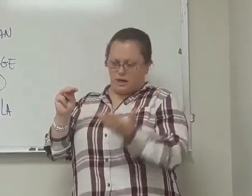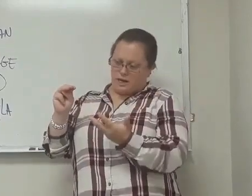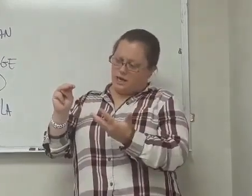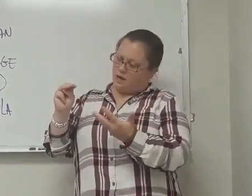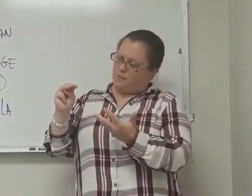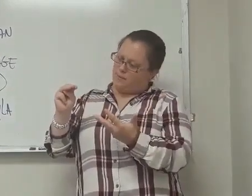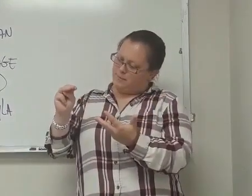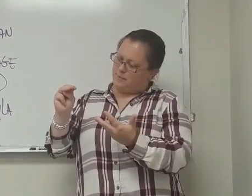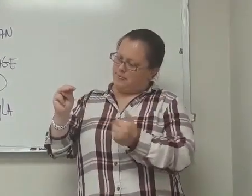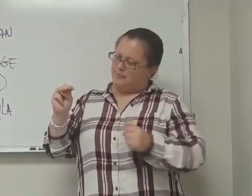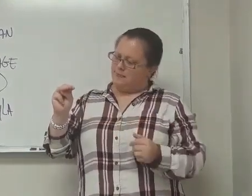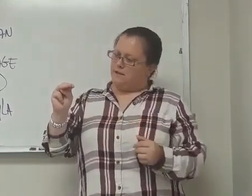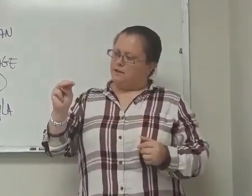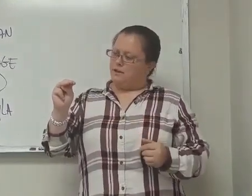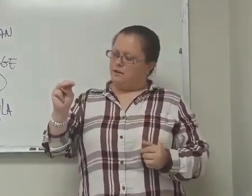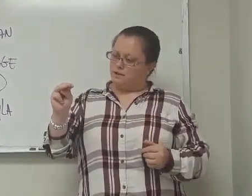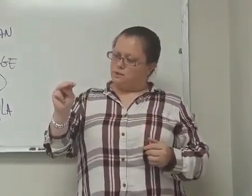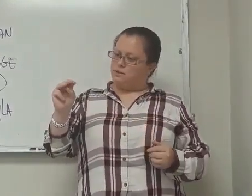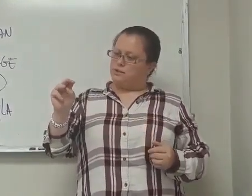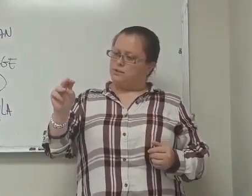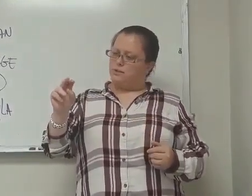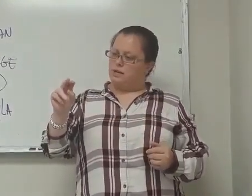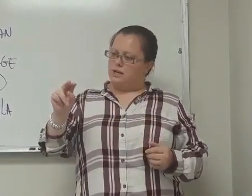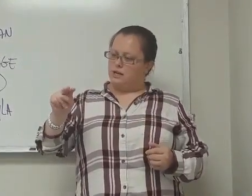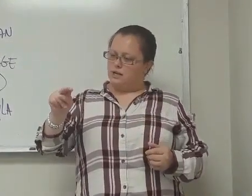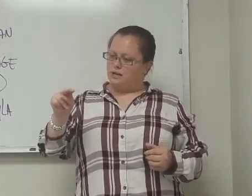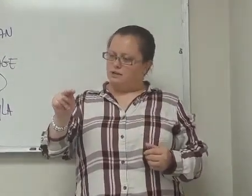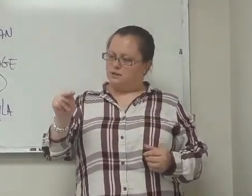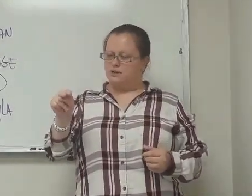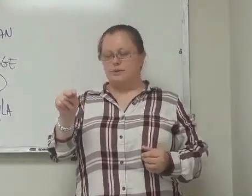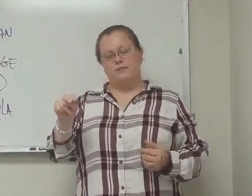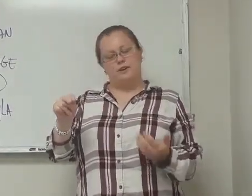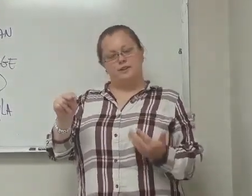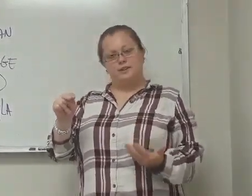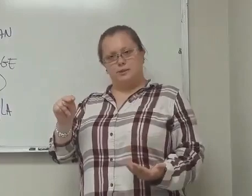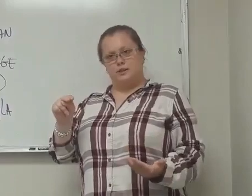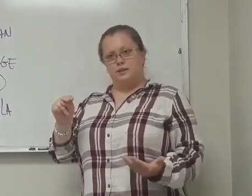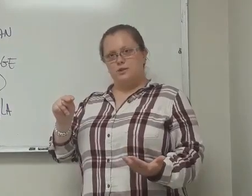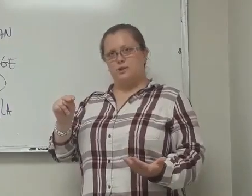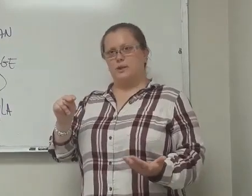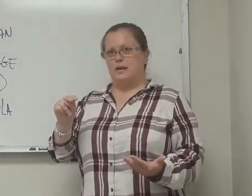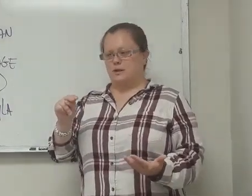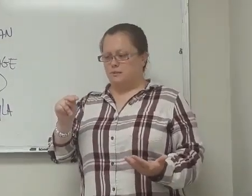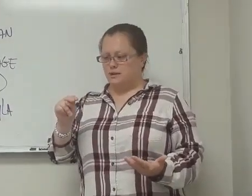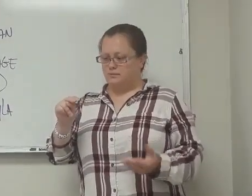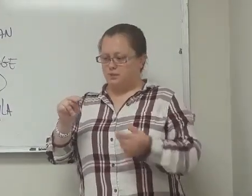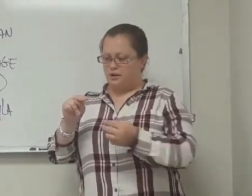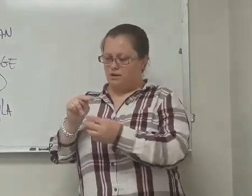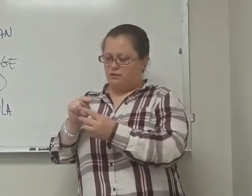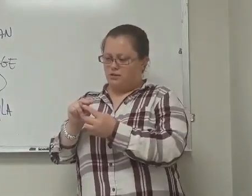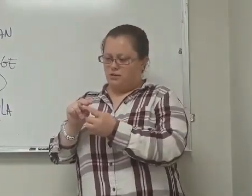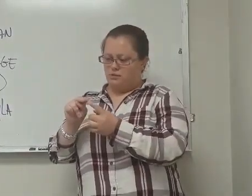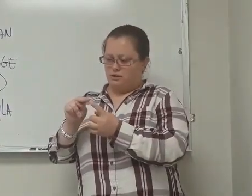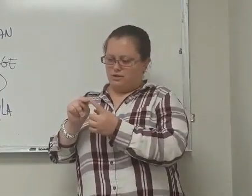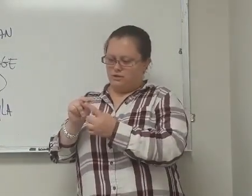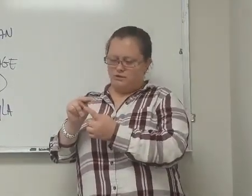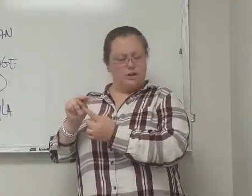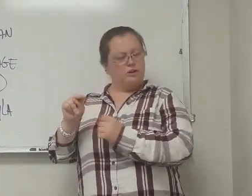an M. Your next one's going to be N. It's going to be very similar to M, but with two fingers over